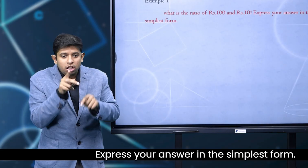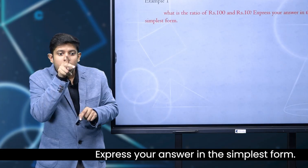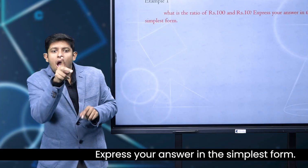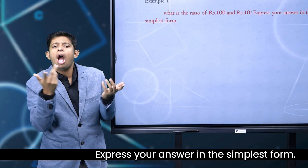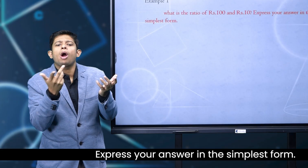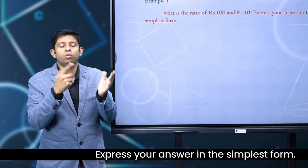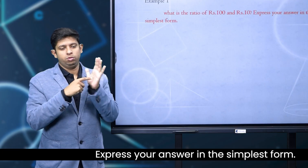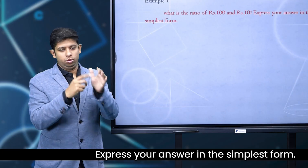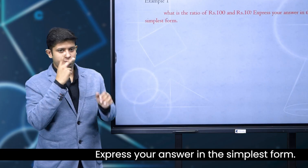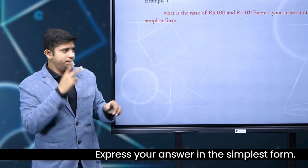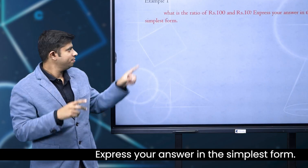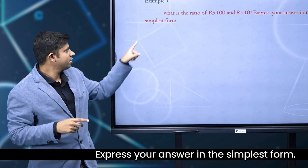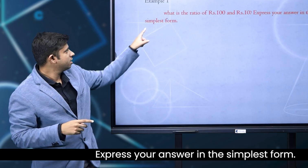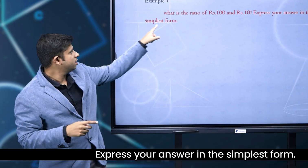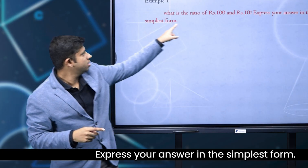Express your answer in the simplest form.